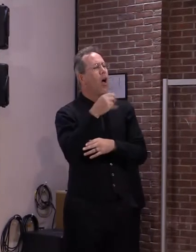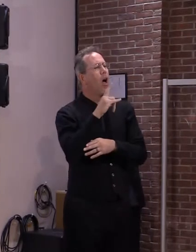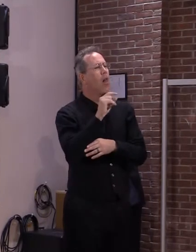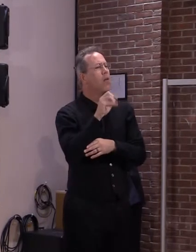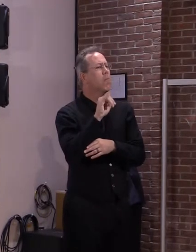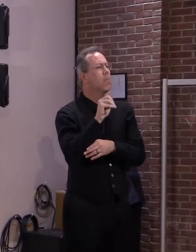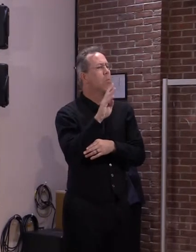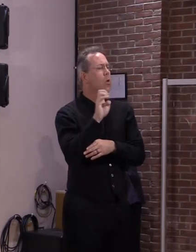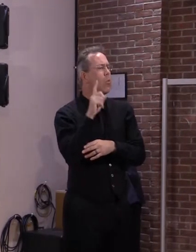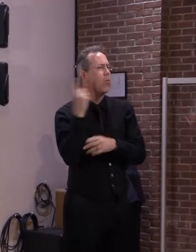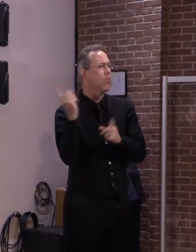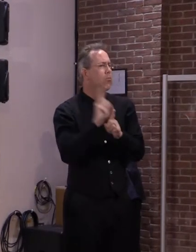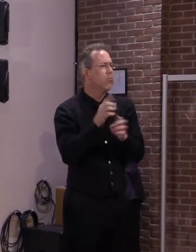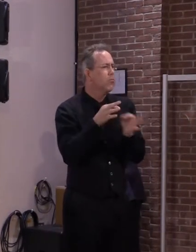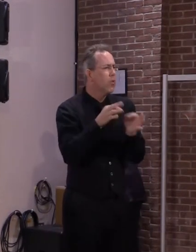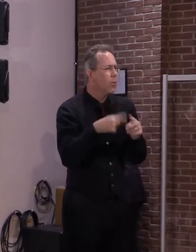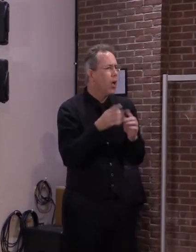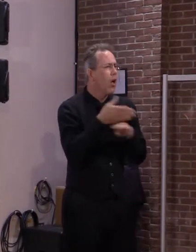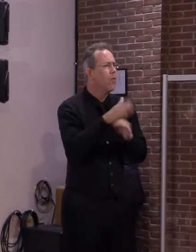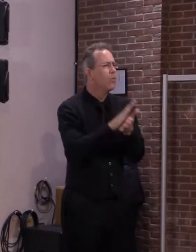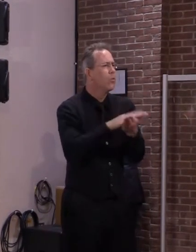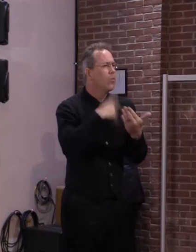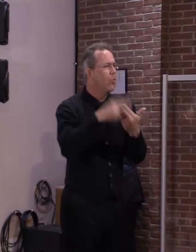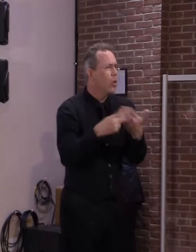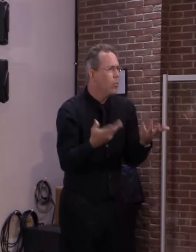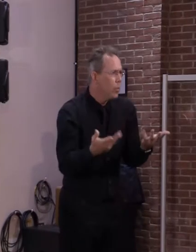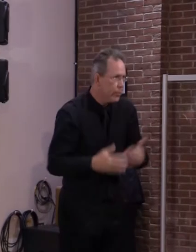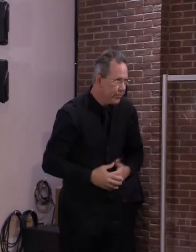discuss the Summer Matters initiative we've been talking about.